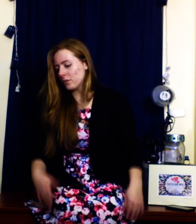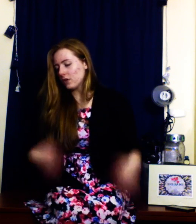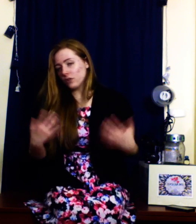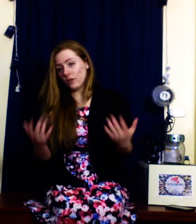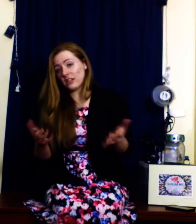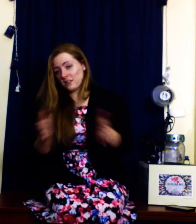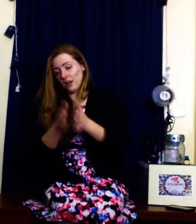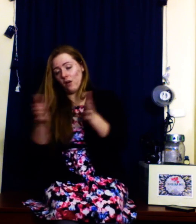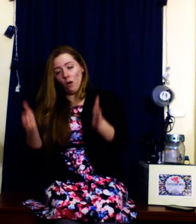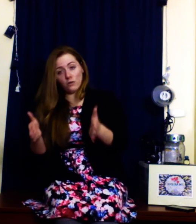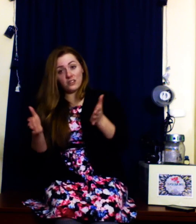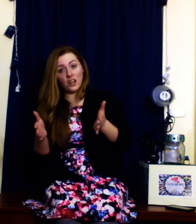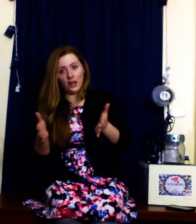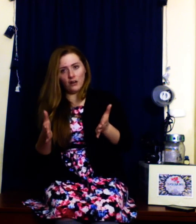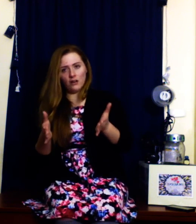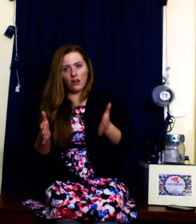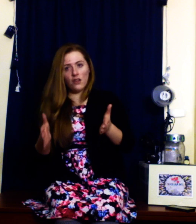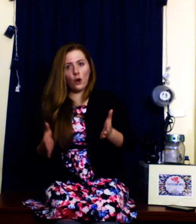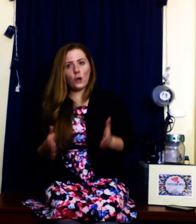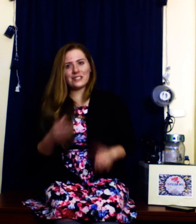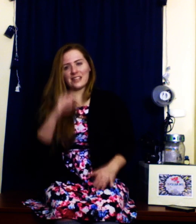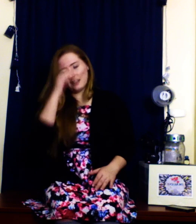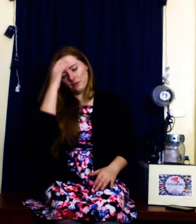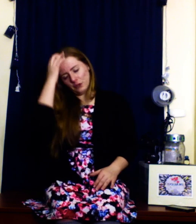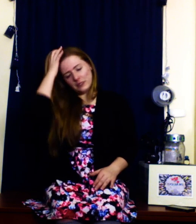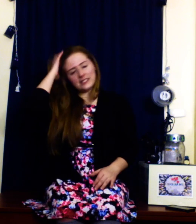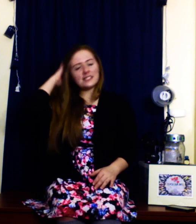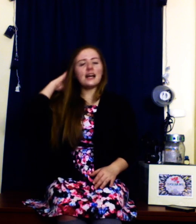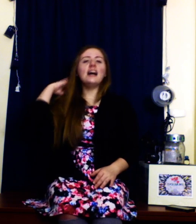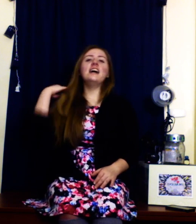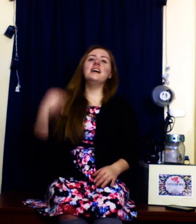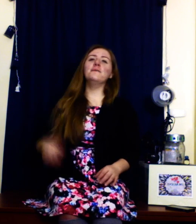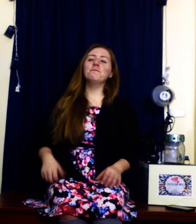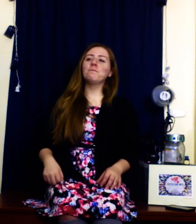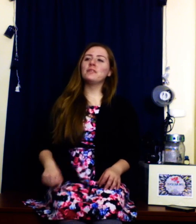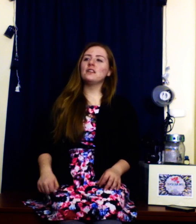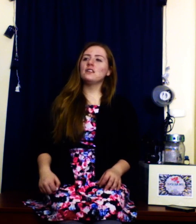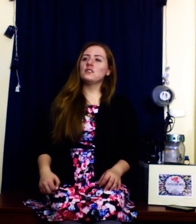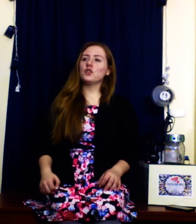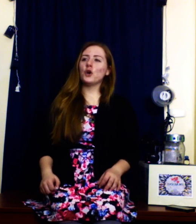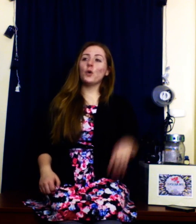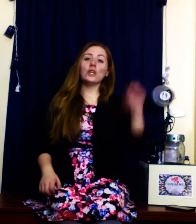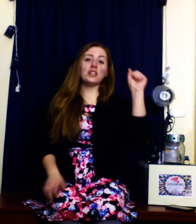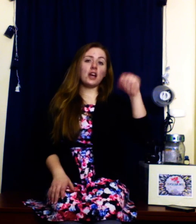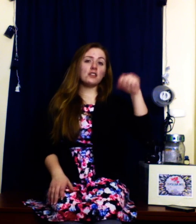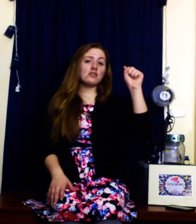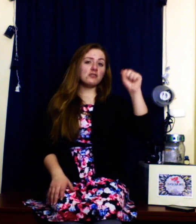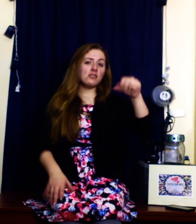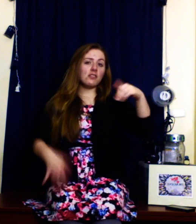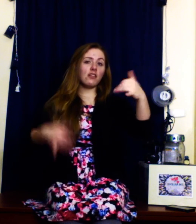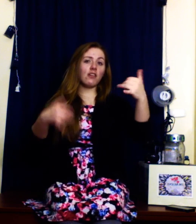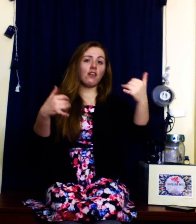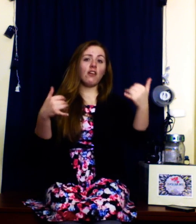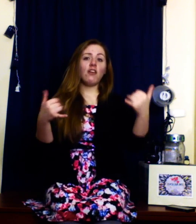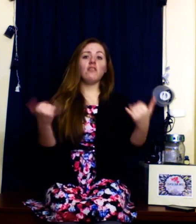So that's the whole second verse. So yes, now